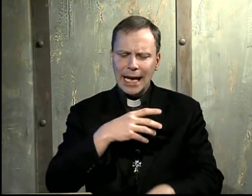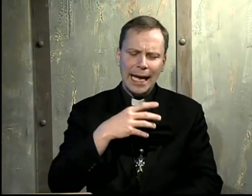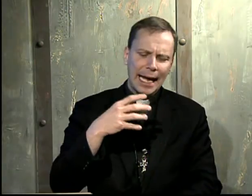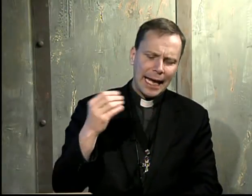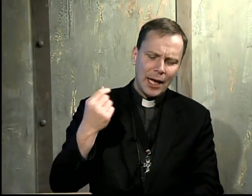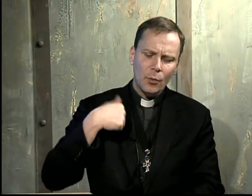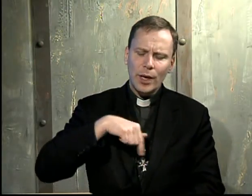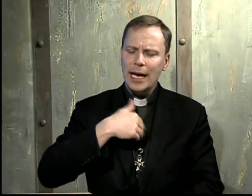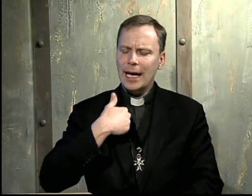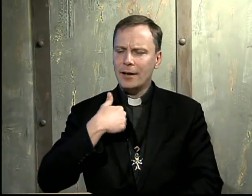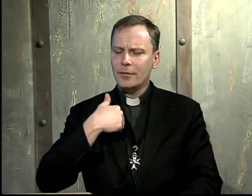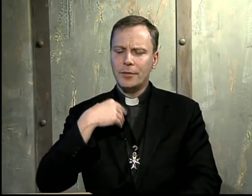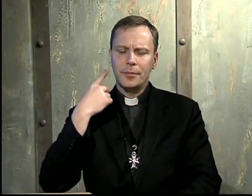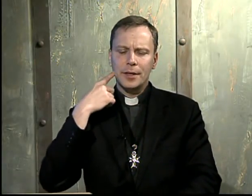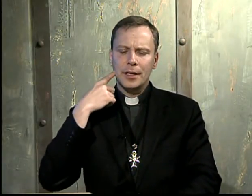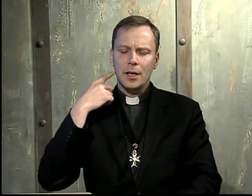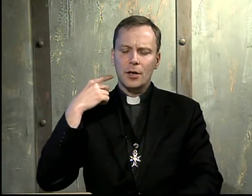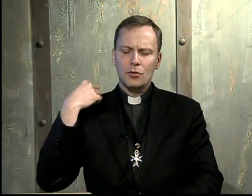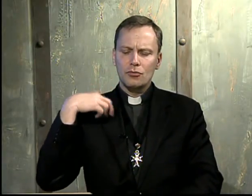outreach programs where we visit